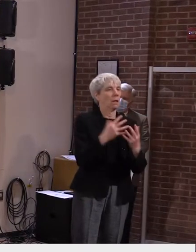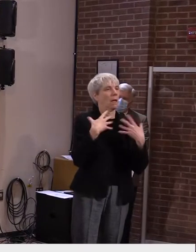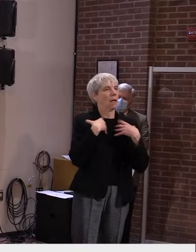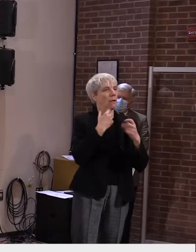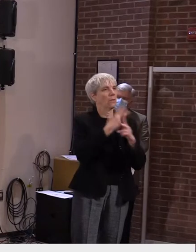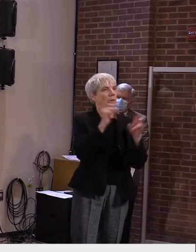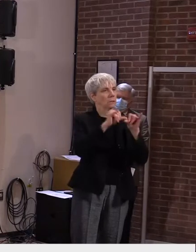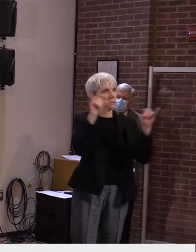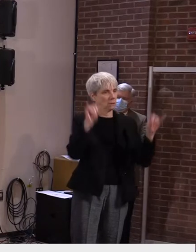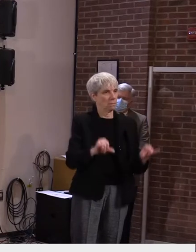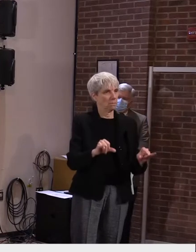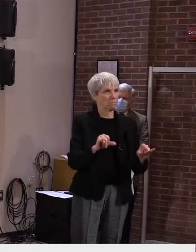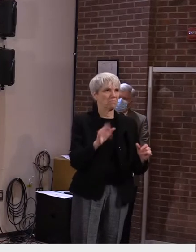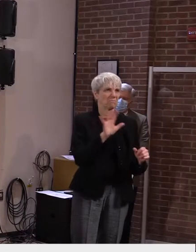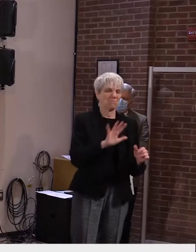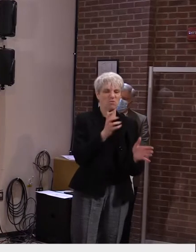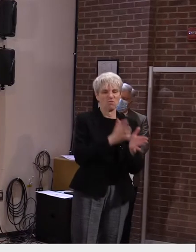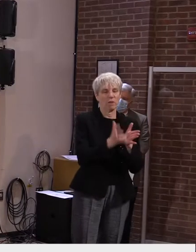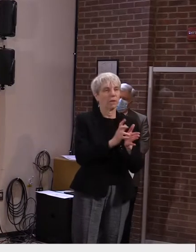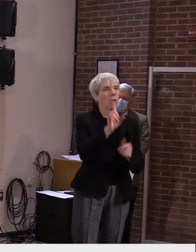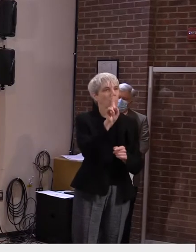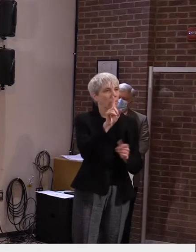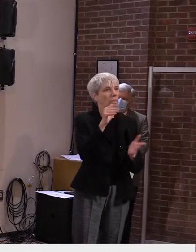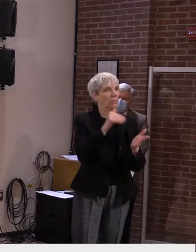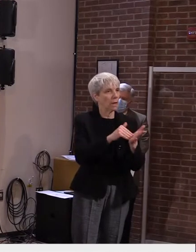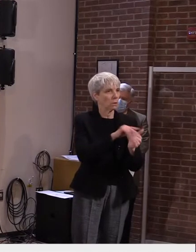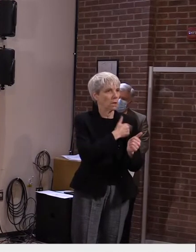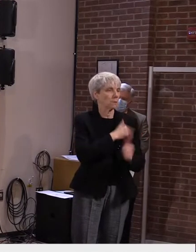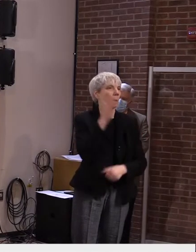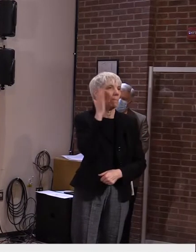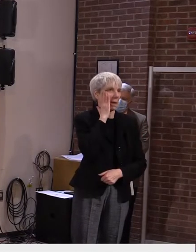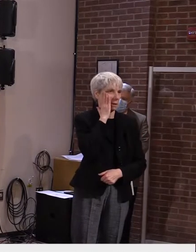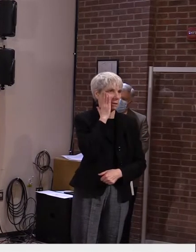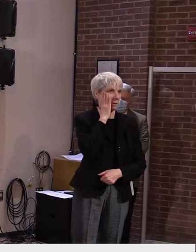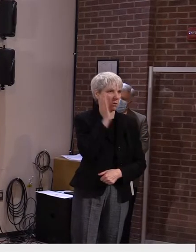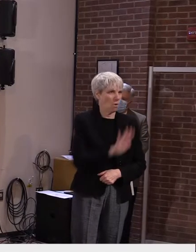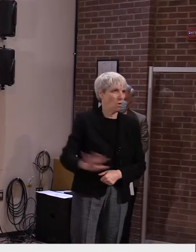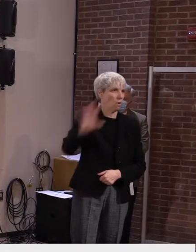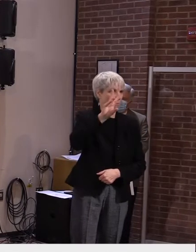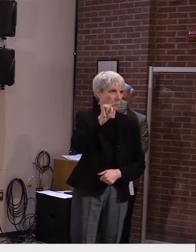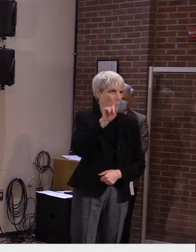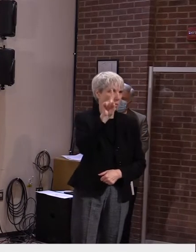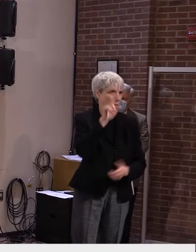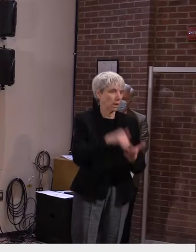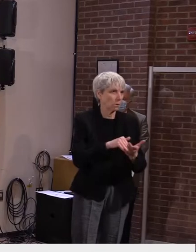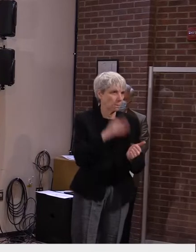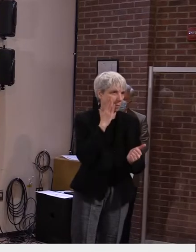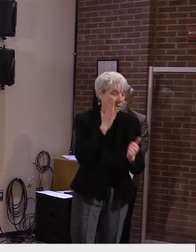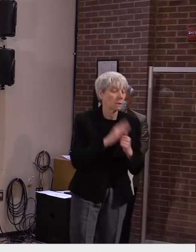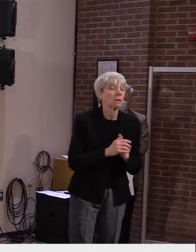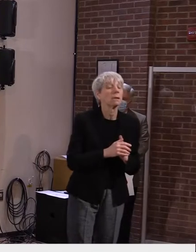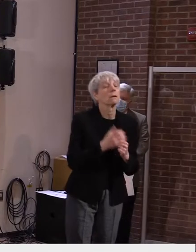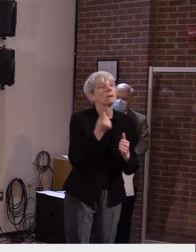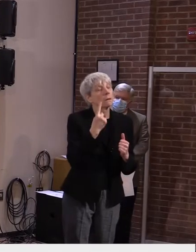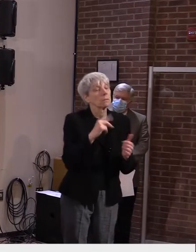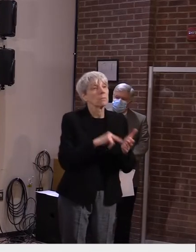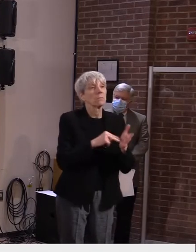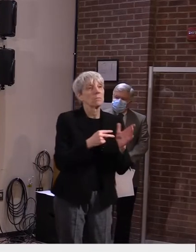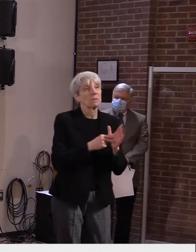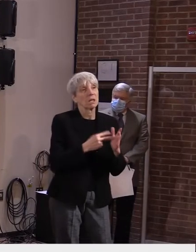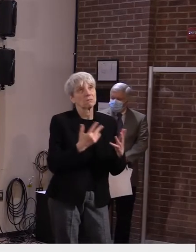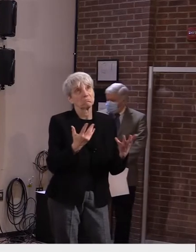about 1,000 hospital beds available. So out of that, you know, on a typical, we have